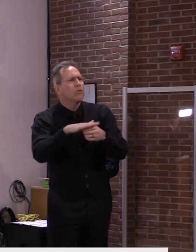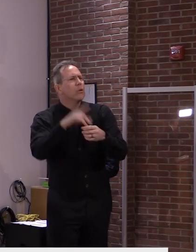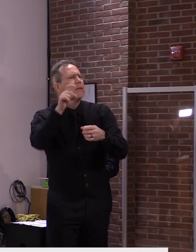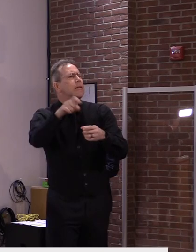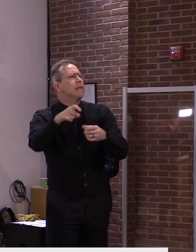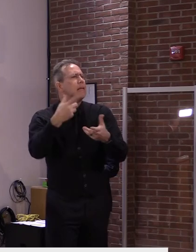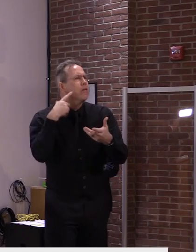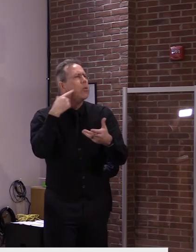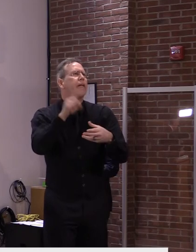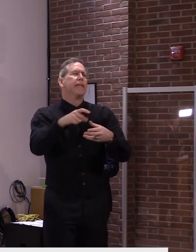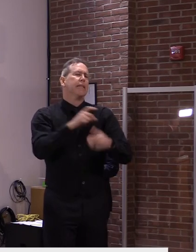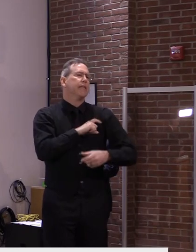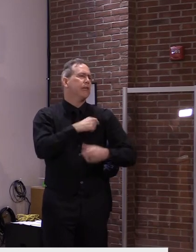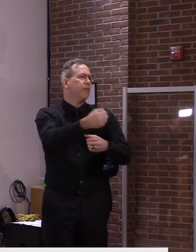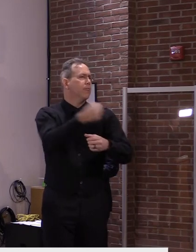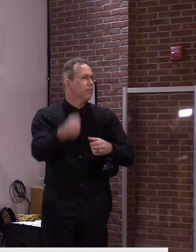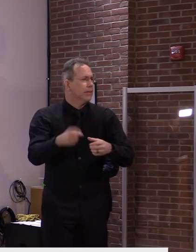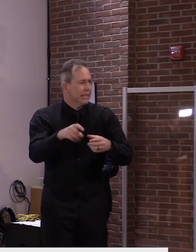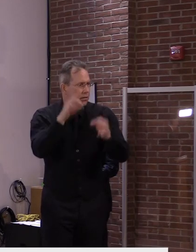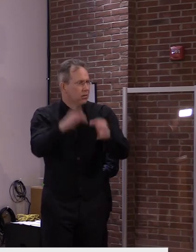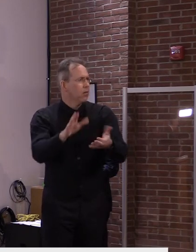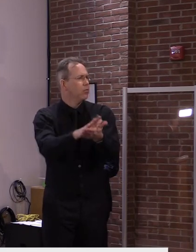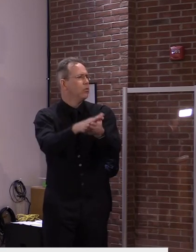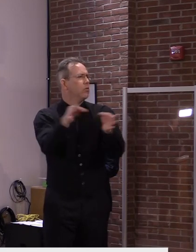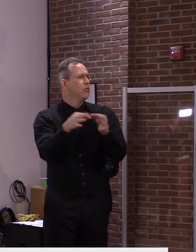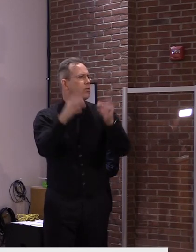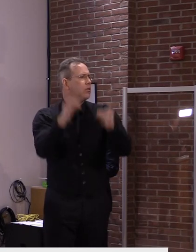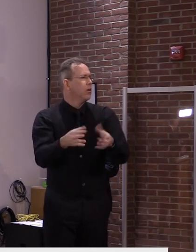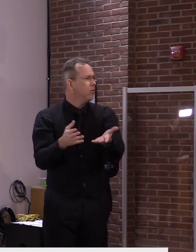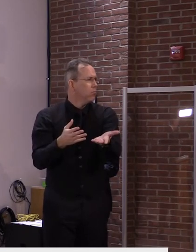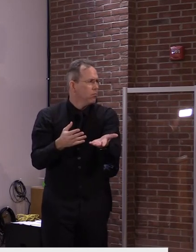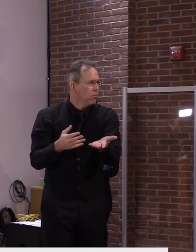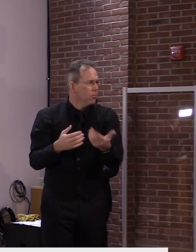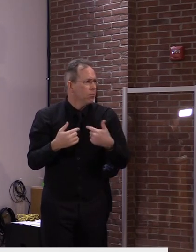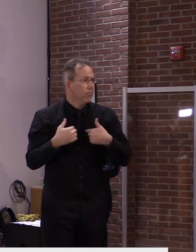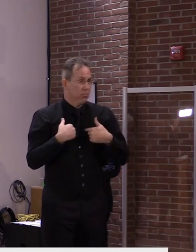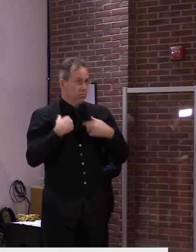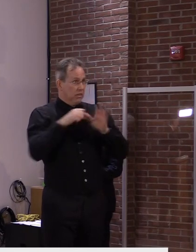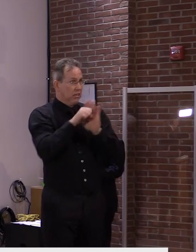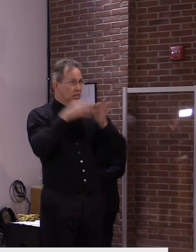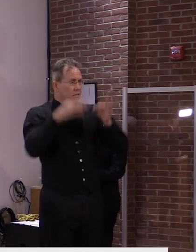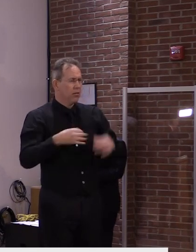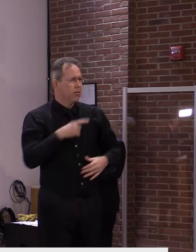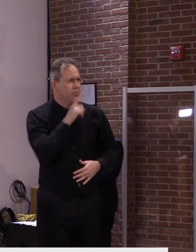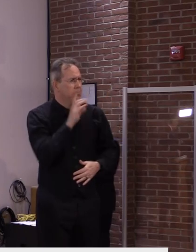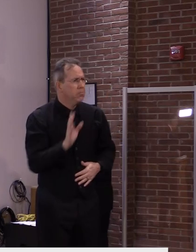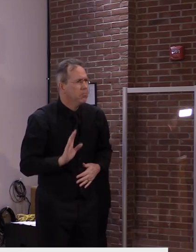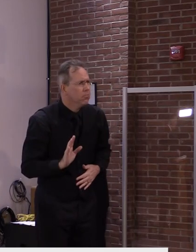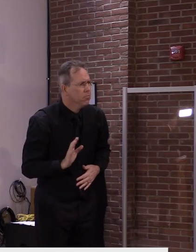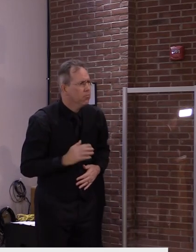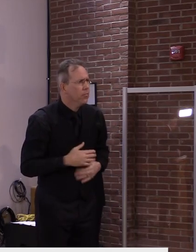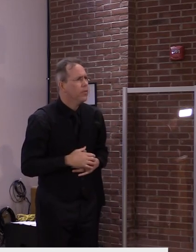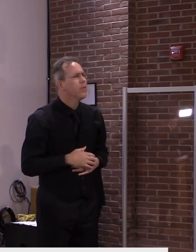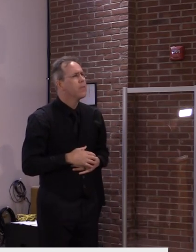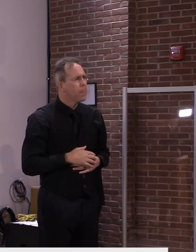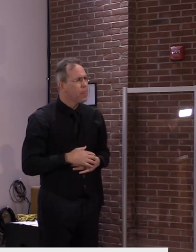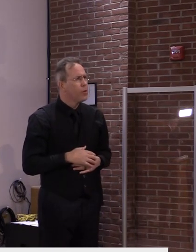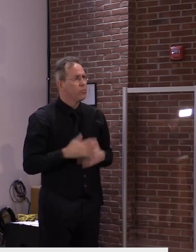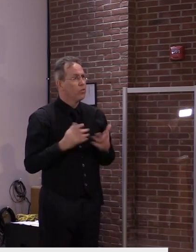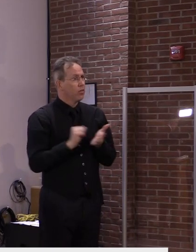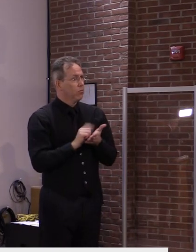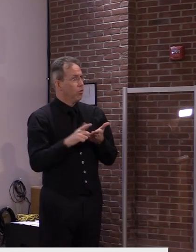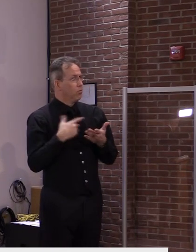the Ed Fund. So it's, from my standpoint, it's a local decision and still should be.